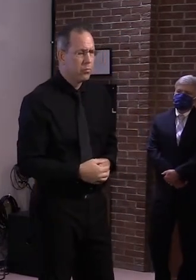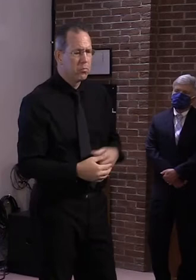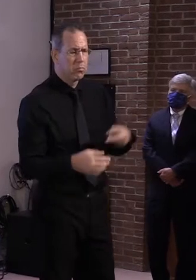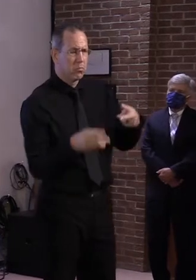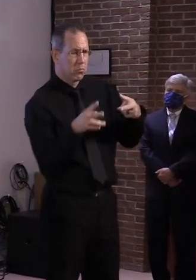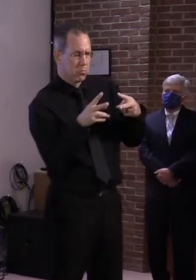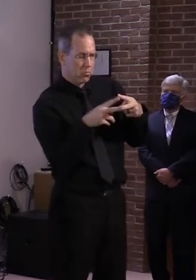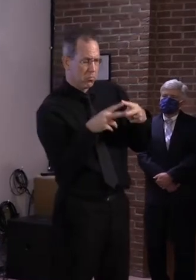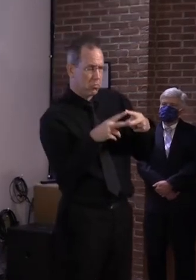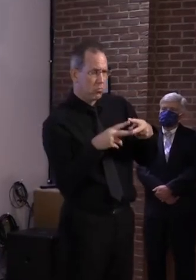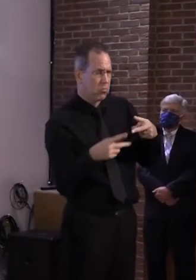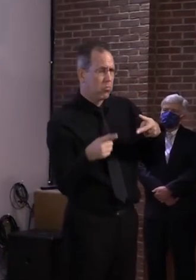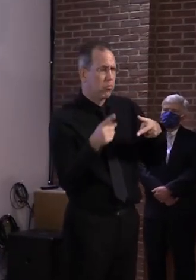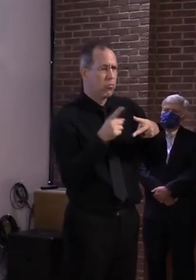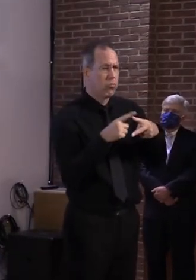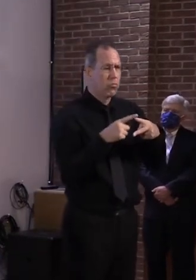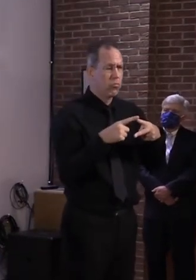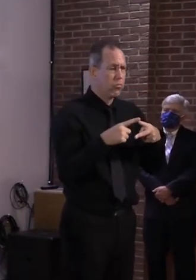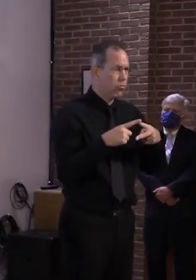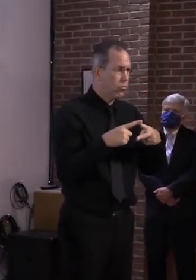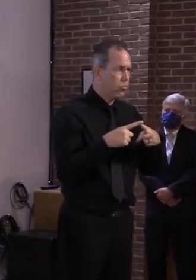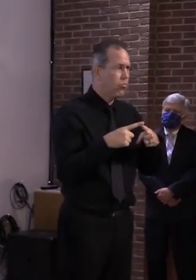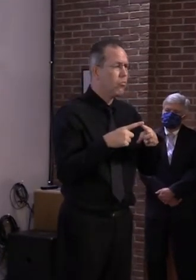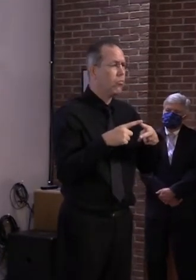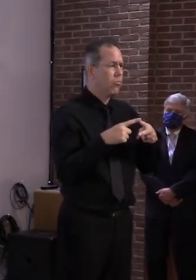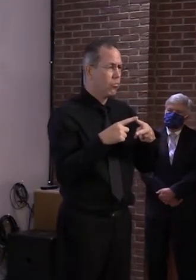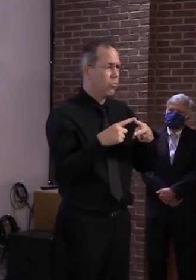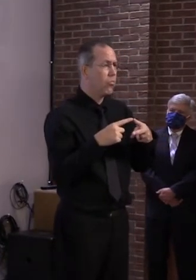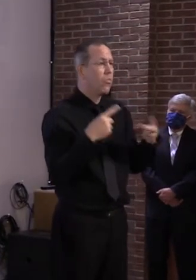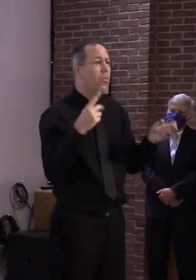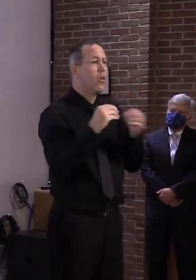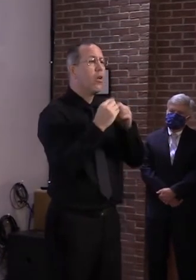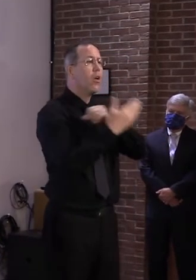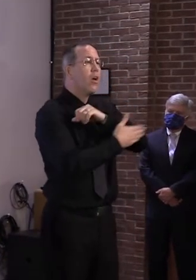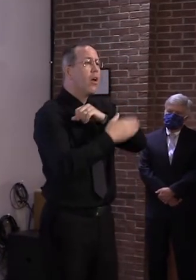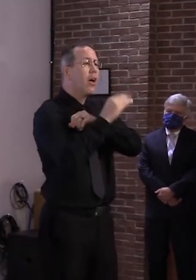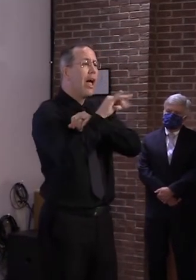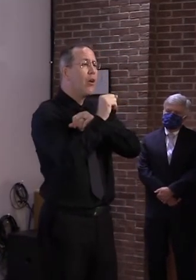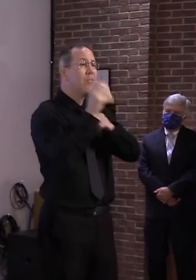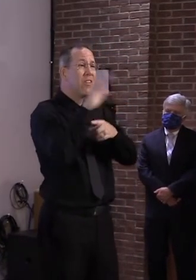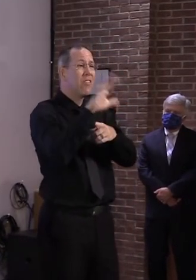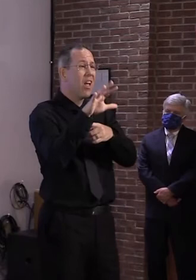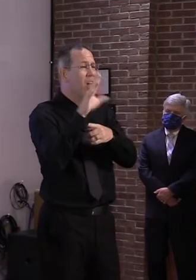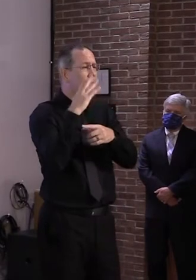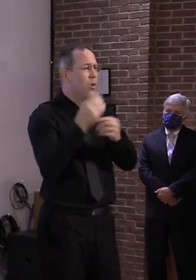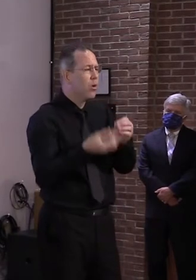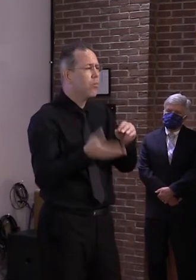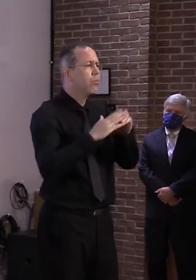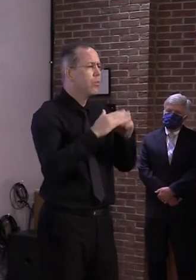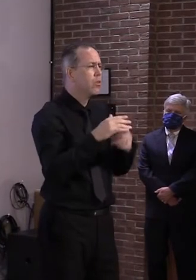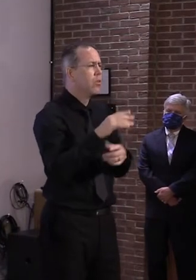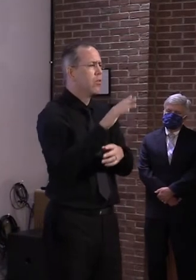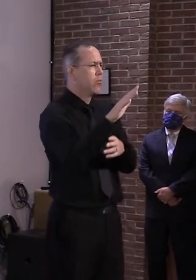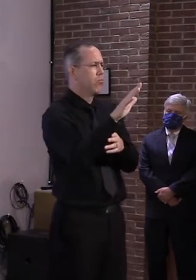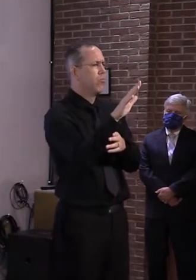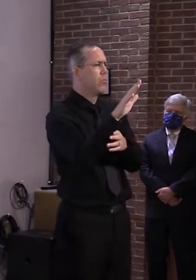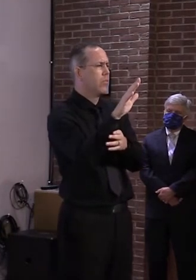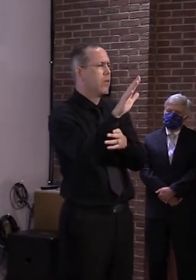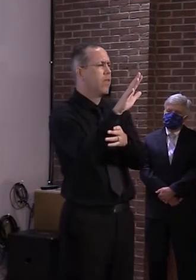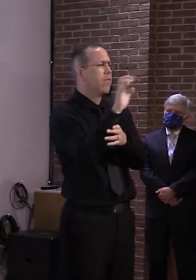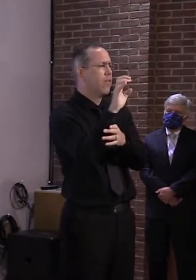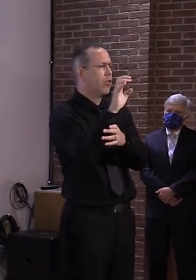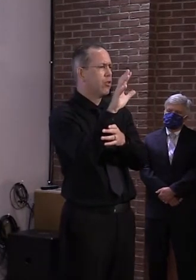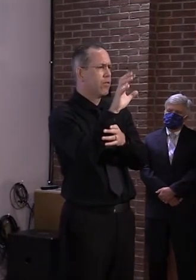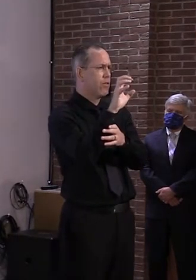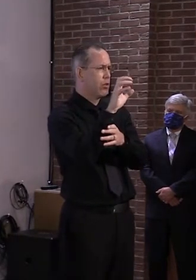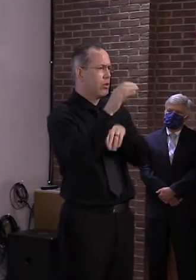Yeah, thanks for that question. So there are about 500 counties that are subject now to the quarantine, and about 260